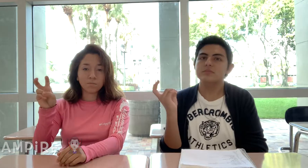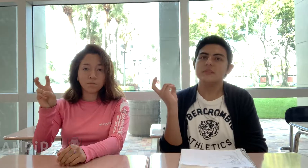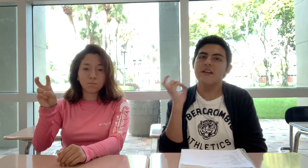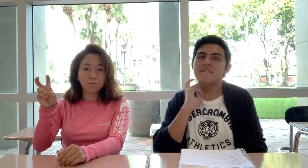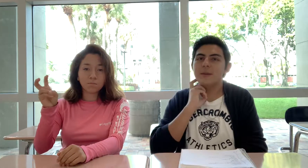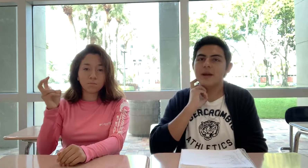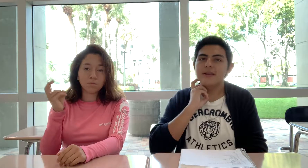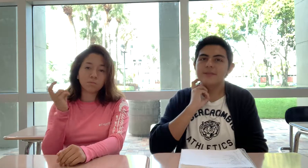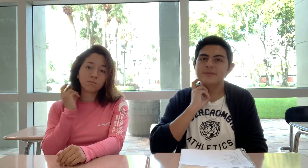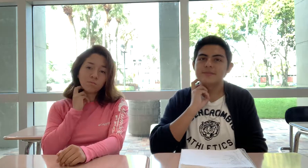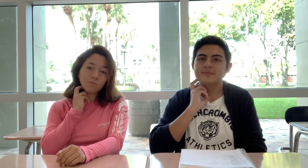Vampire.